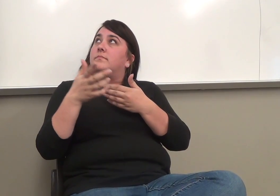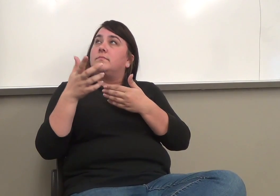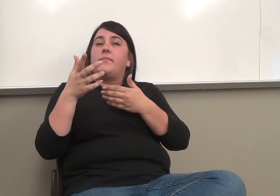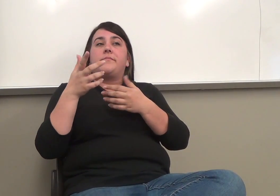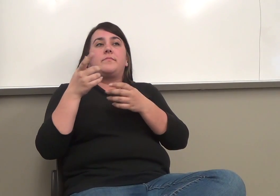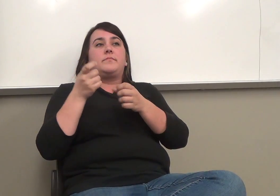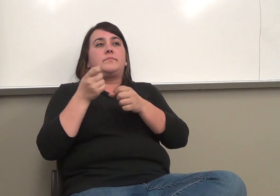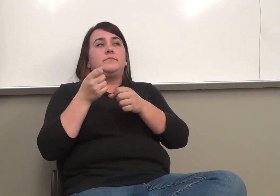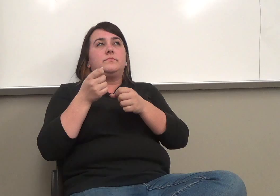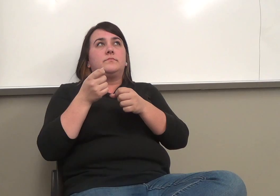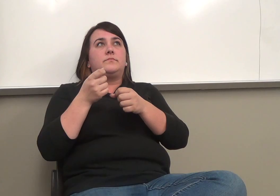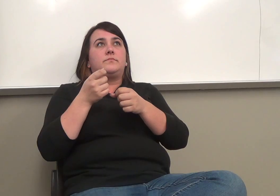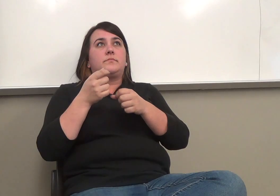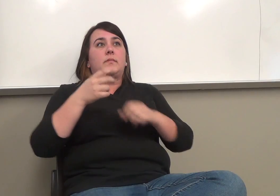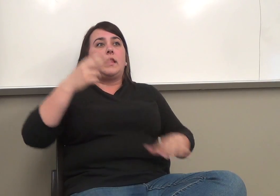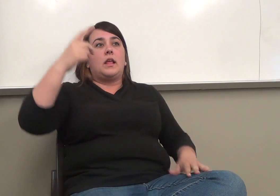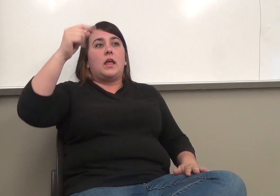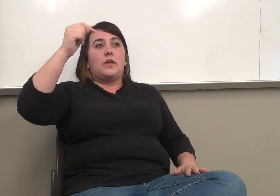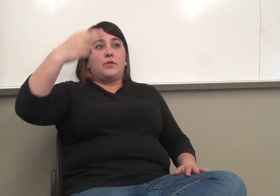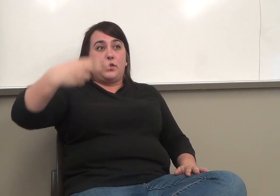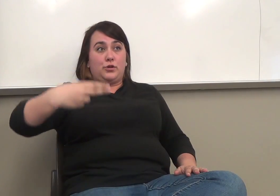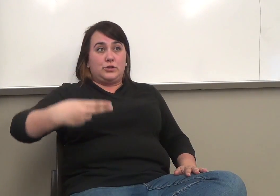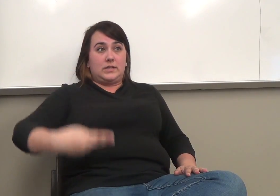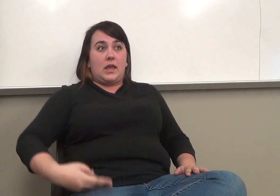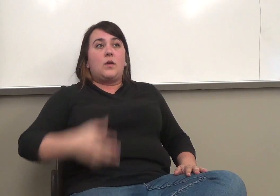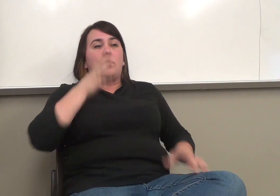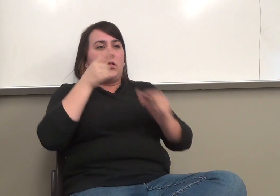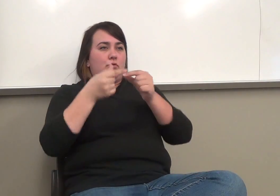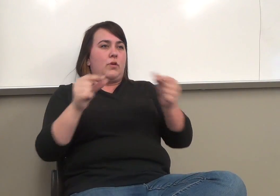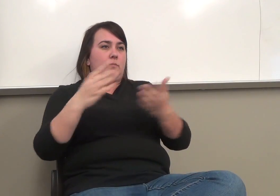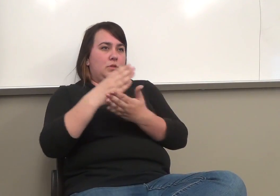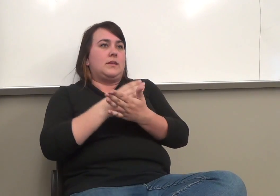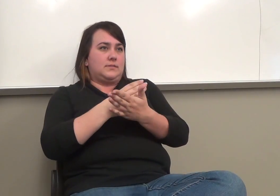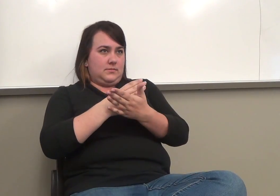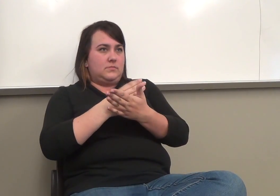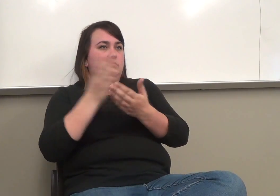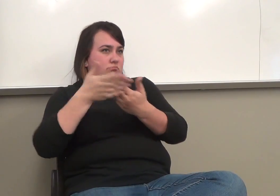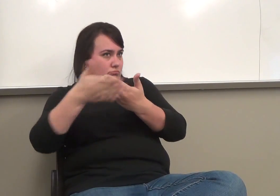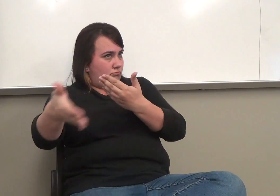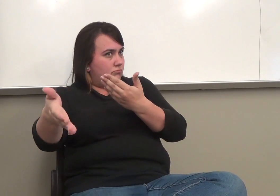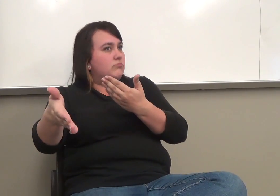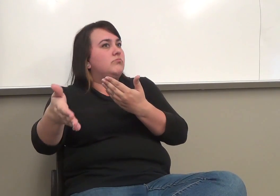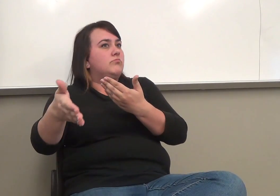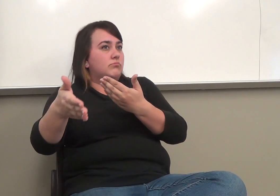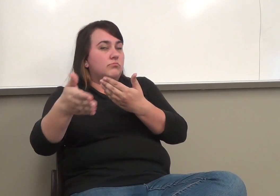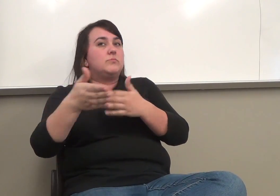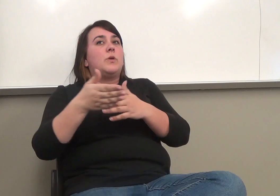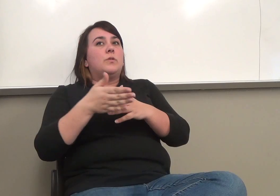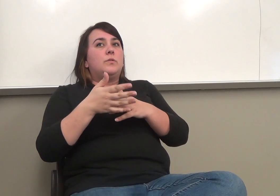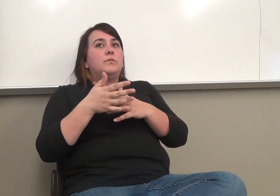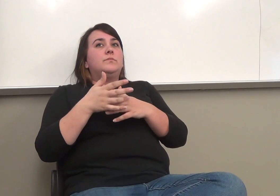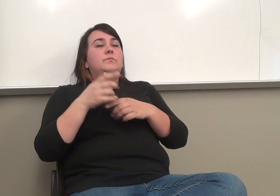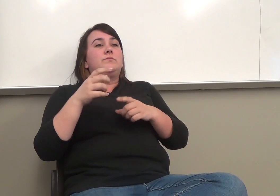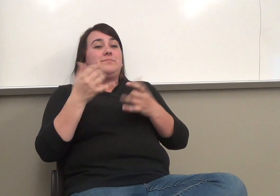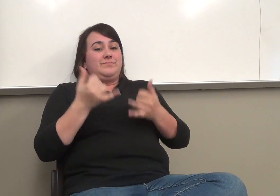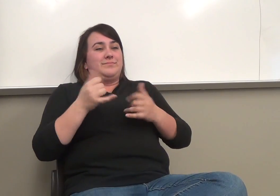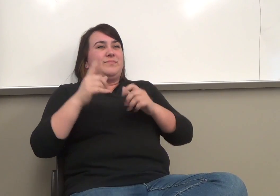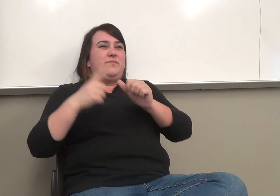every Thursday we'll have a grammar lesson, okay? So we're going to do that today. We're going to start off